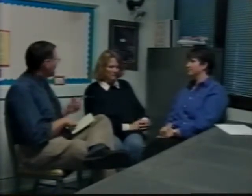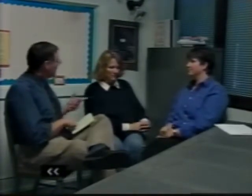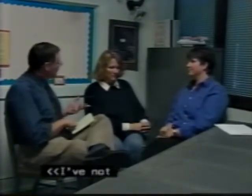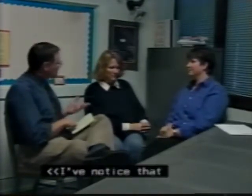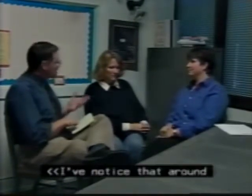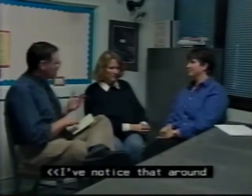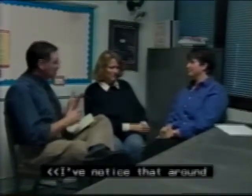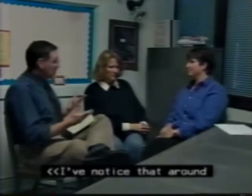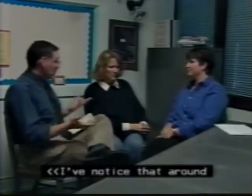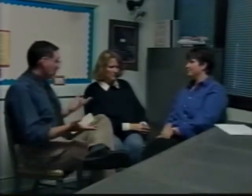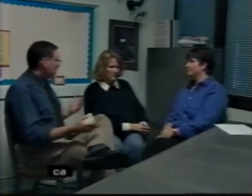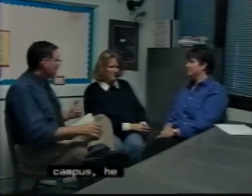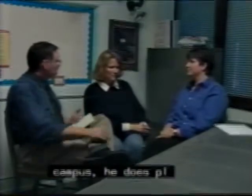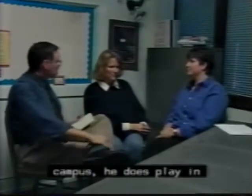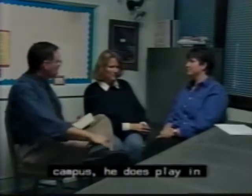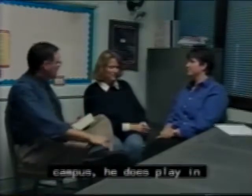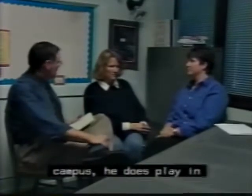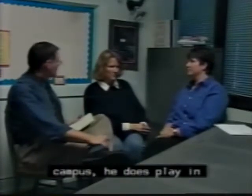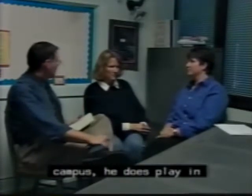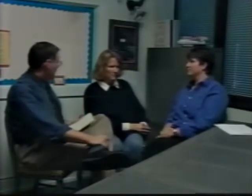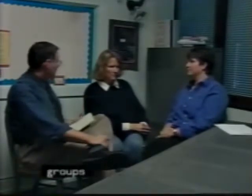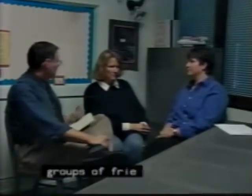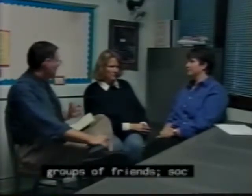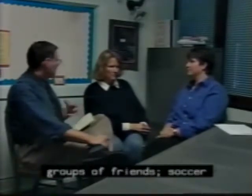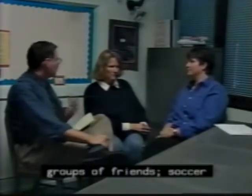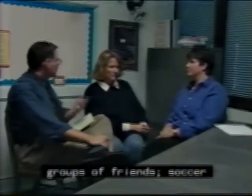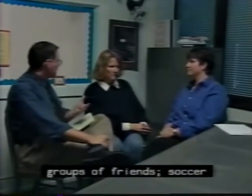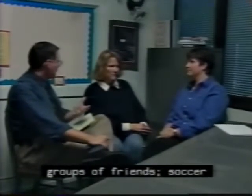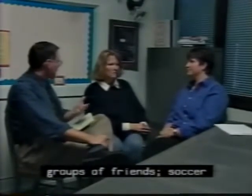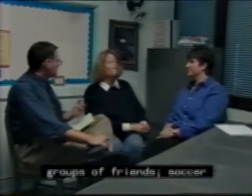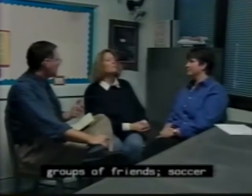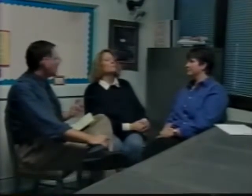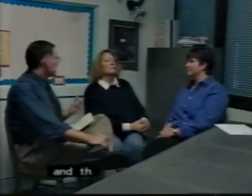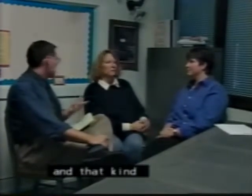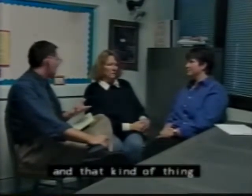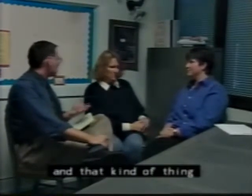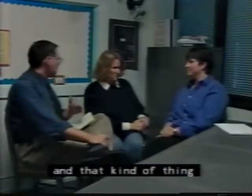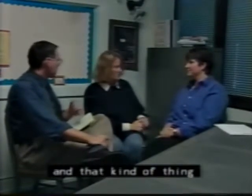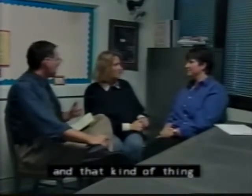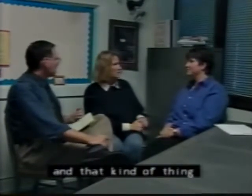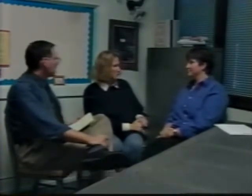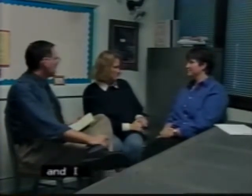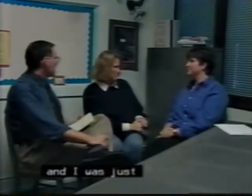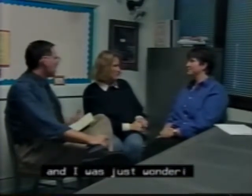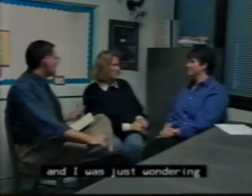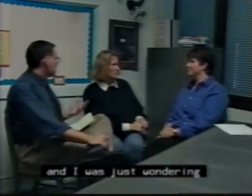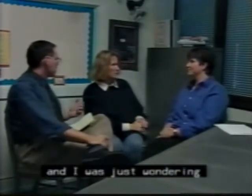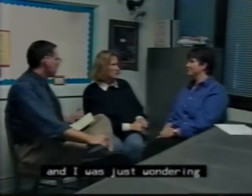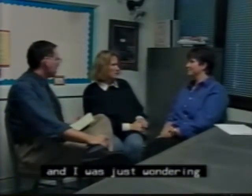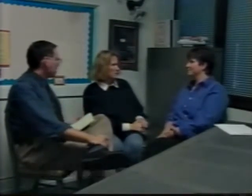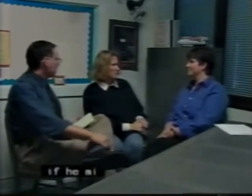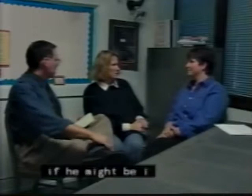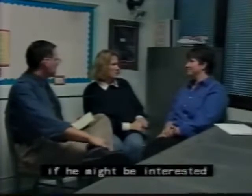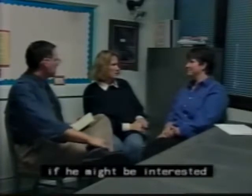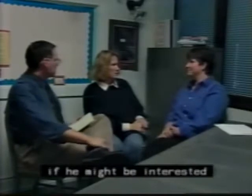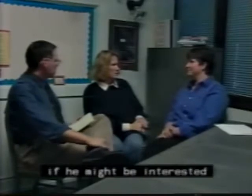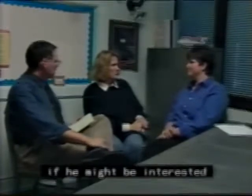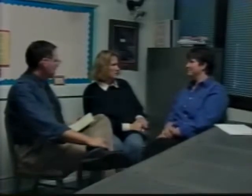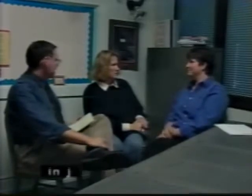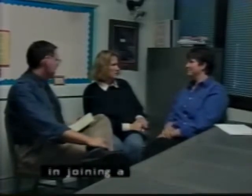I've noticed that around campus, he does play in groups of friends, play soccer, that kind of thing. I was just wondering if he might be interested in joining a team